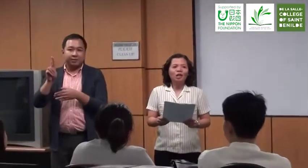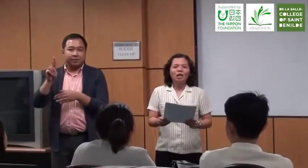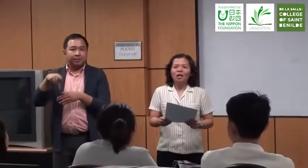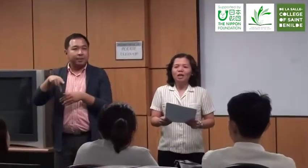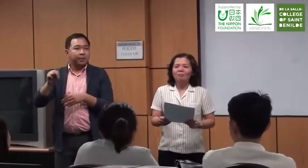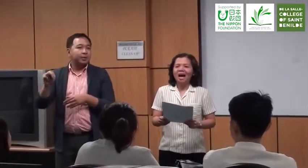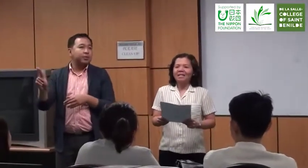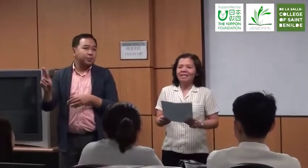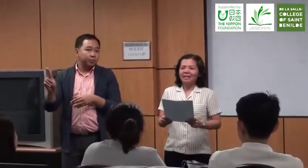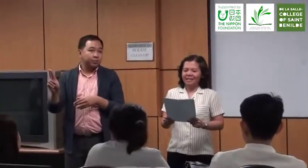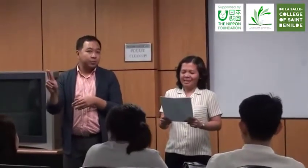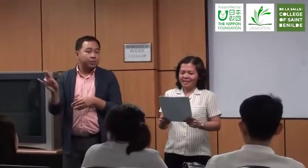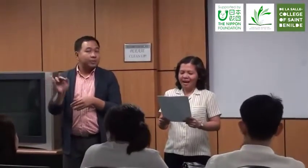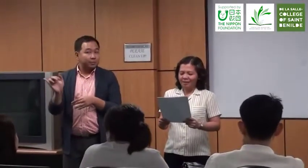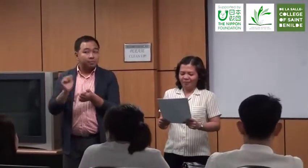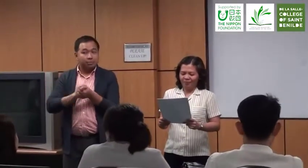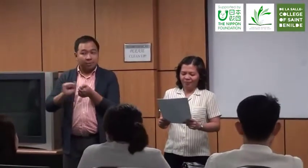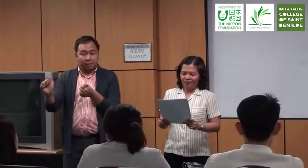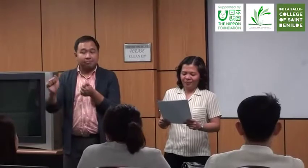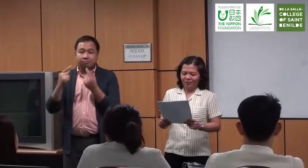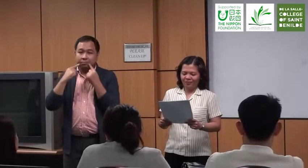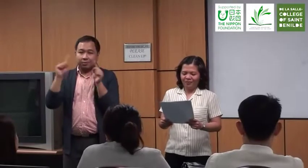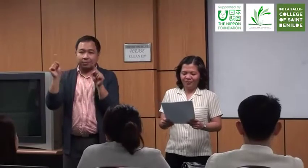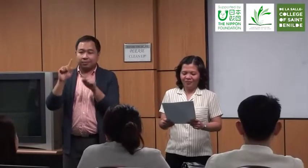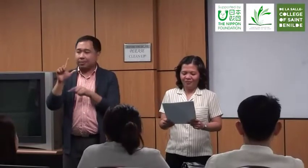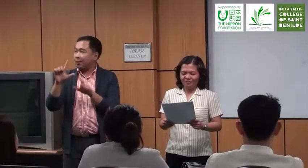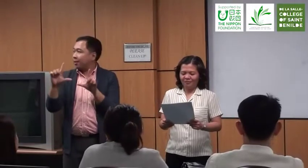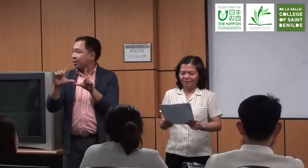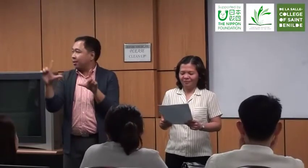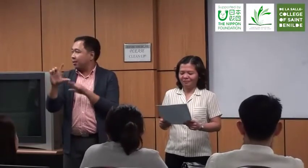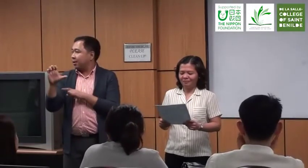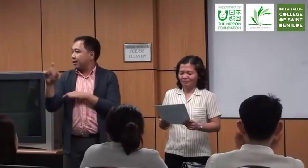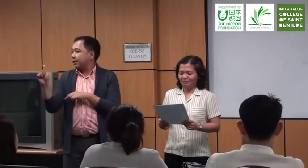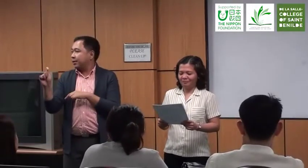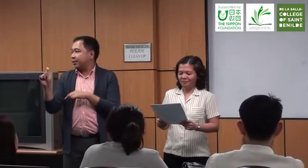also passed the NET exam.